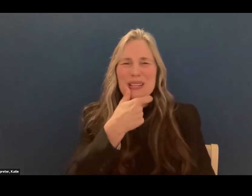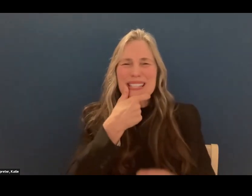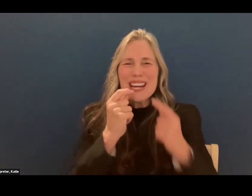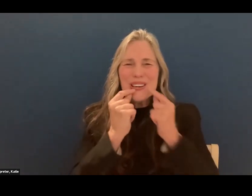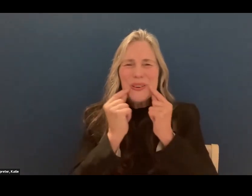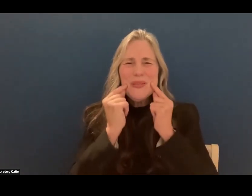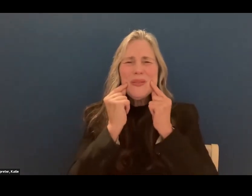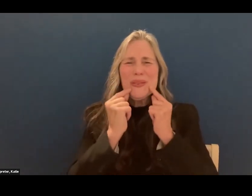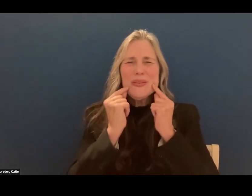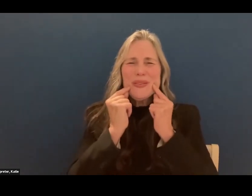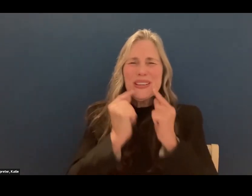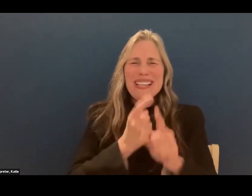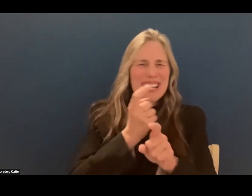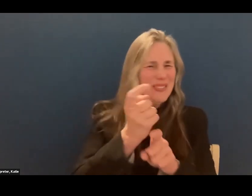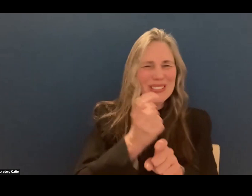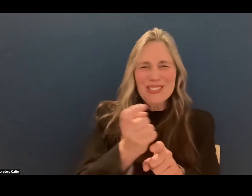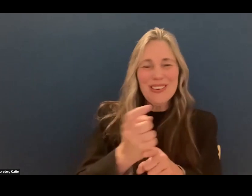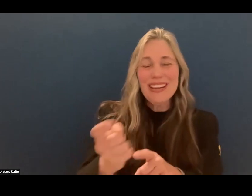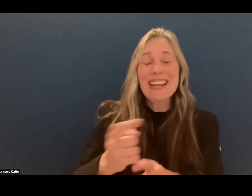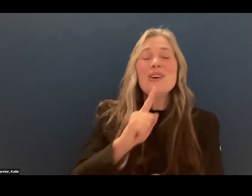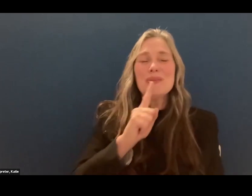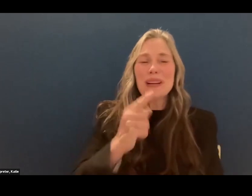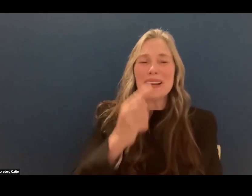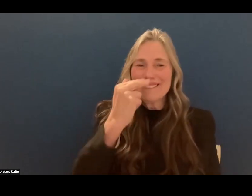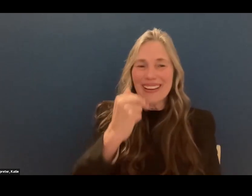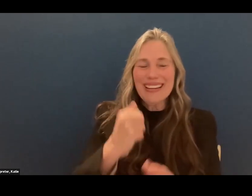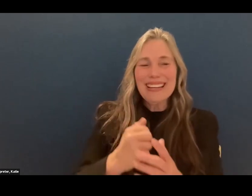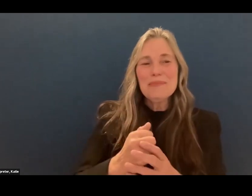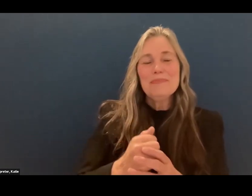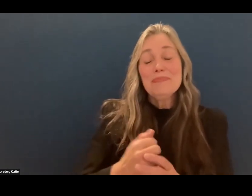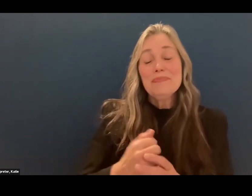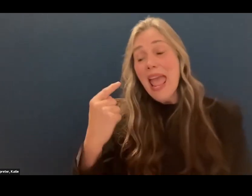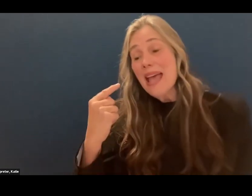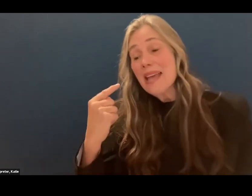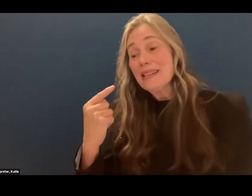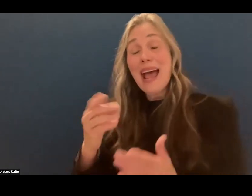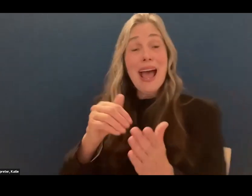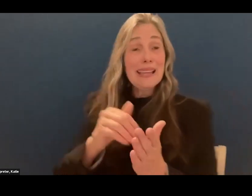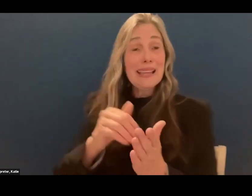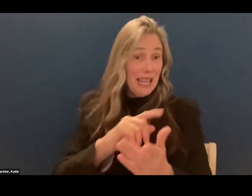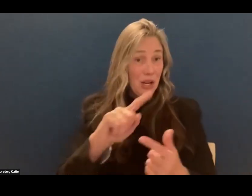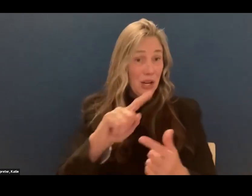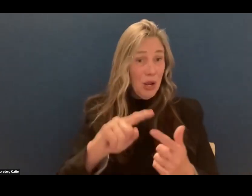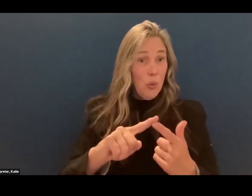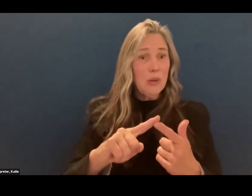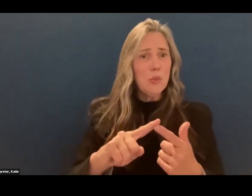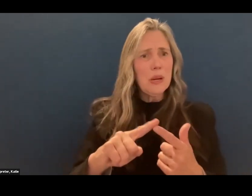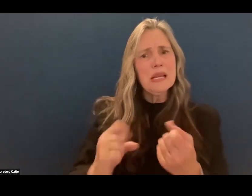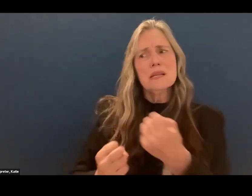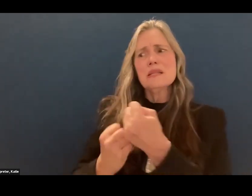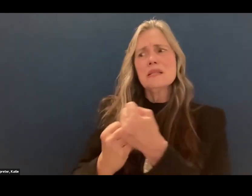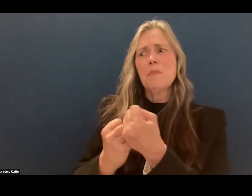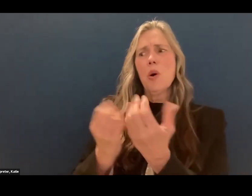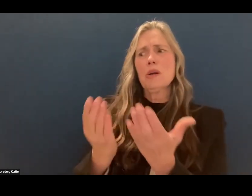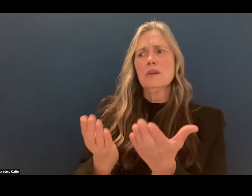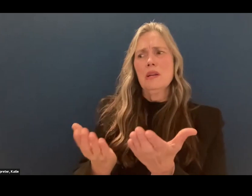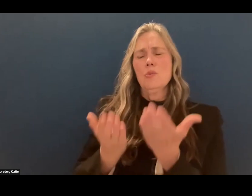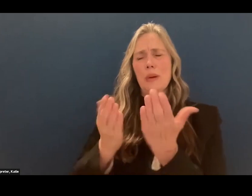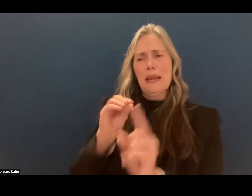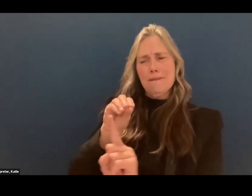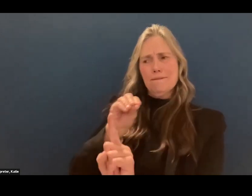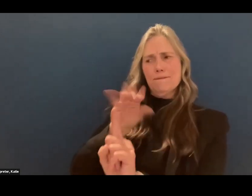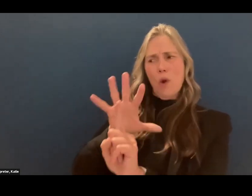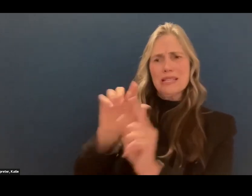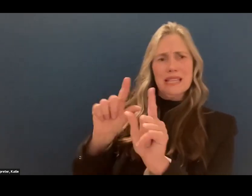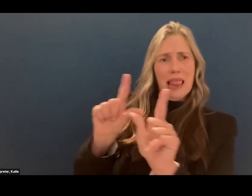thing. And also, I also had the opportunity to attend, again, as we're elevating language and literacy, how important it is